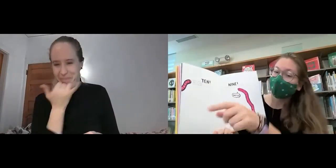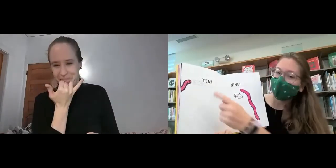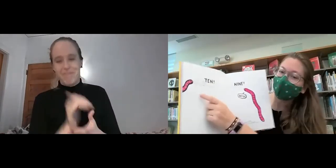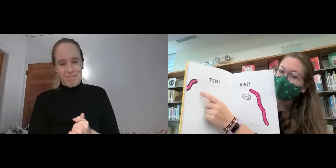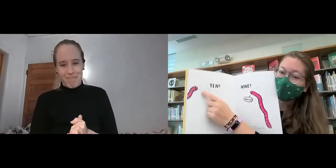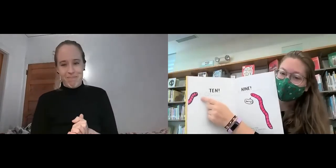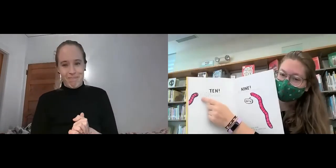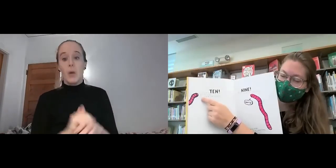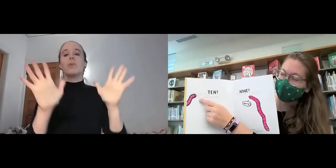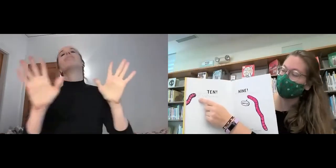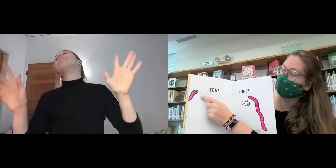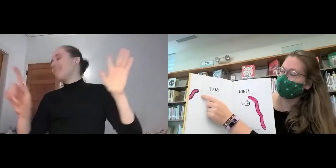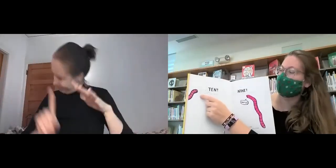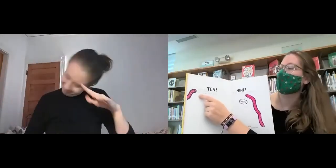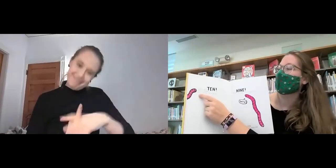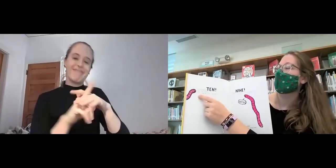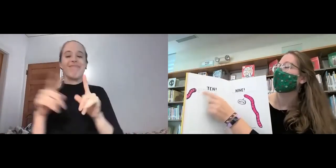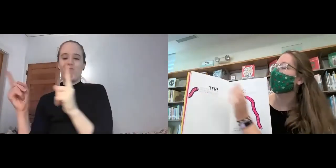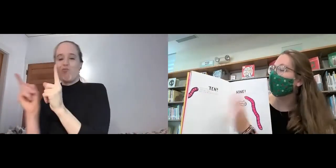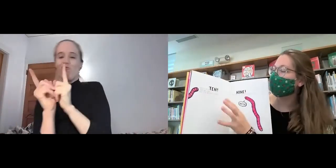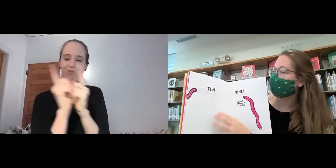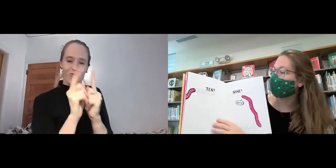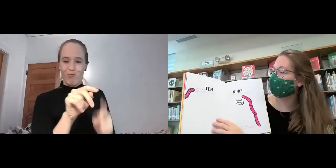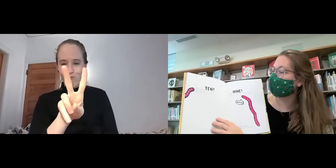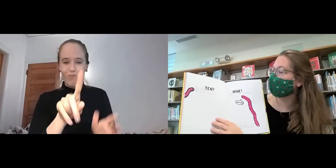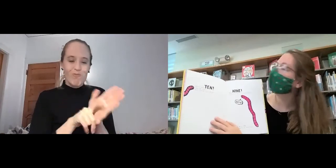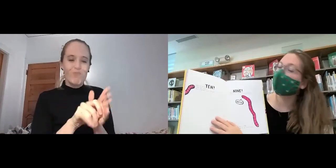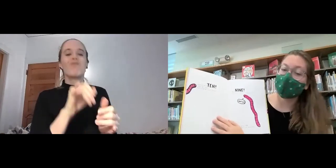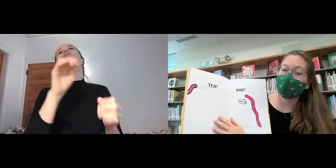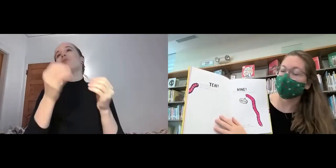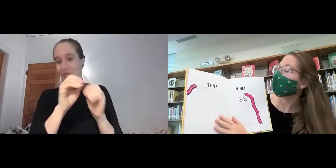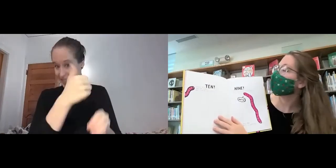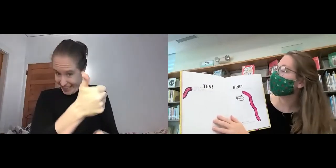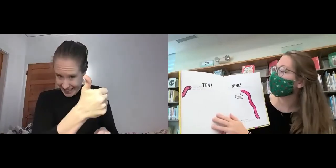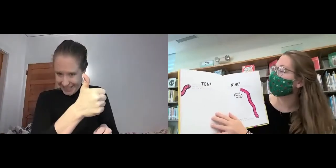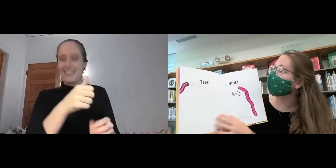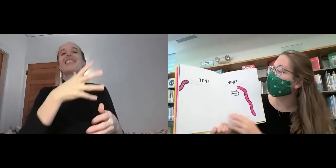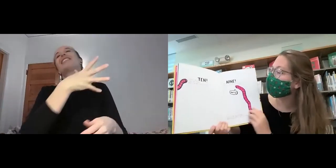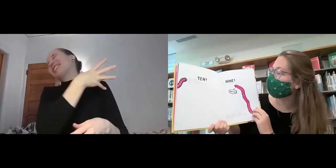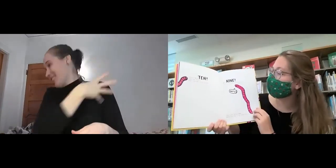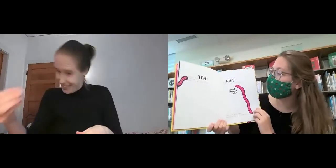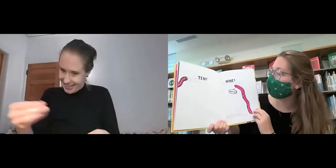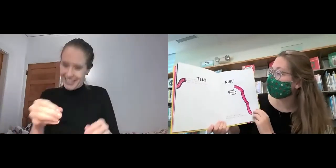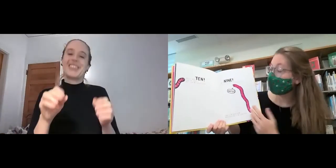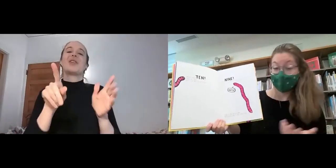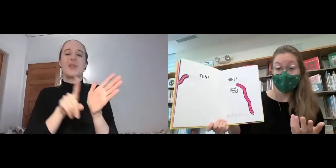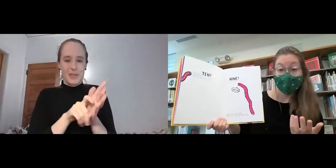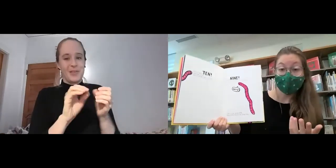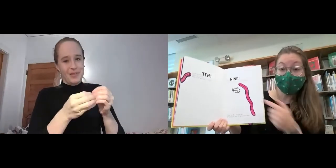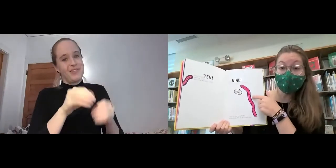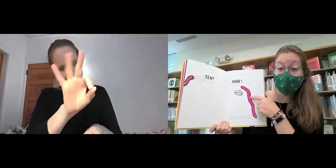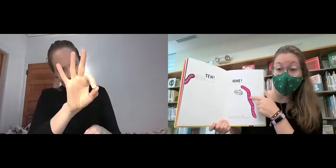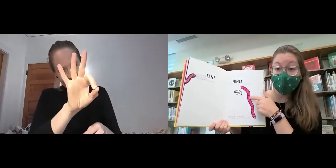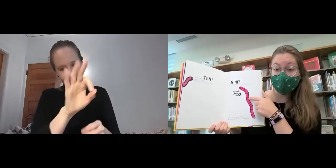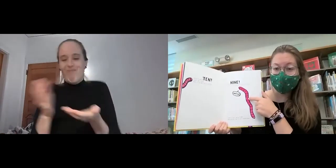Oh, but here's 10. The last worm. Last as usual. But